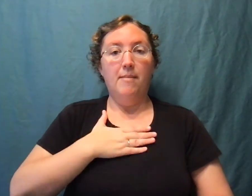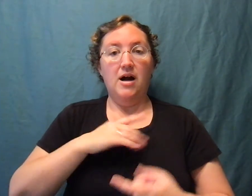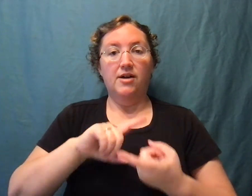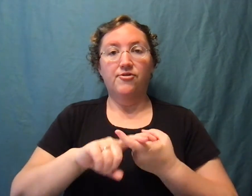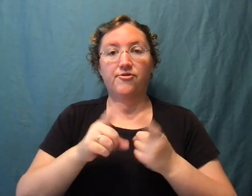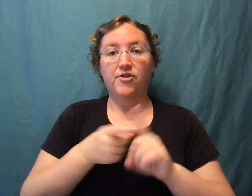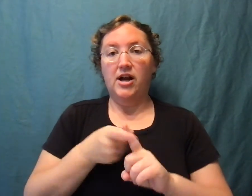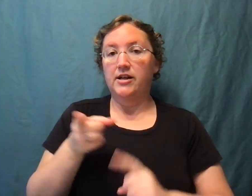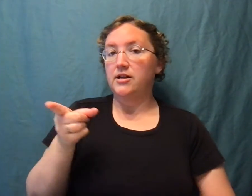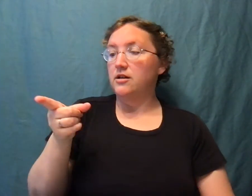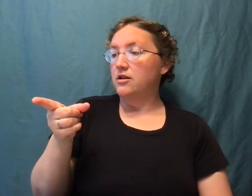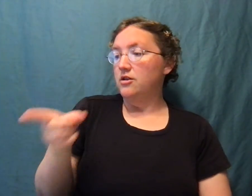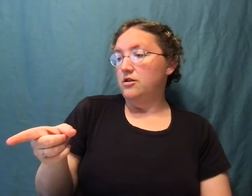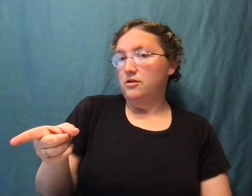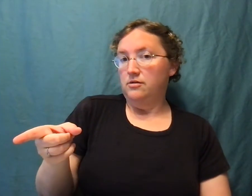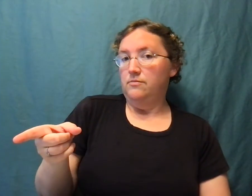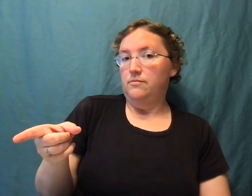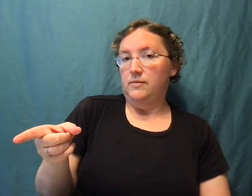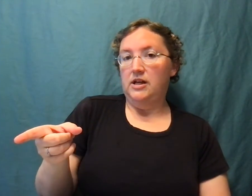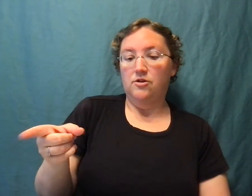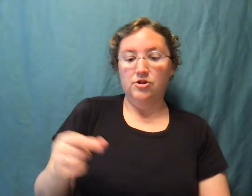my friend, he or she.